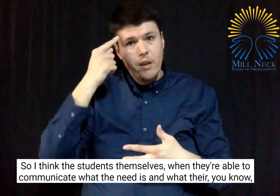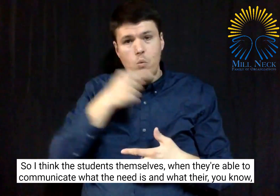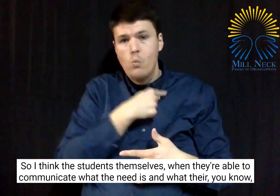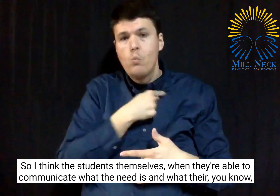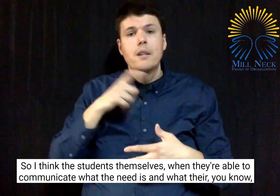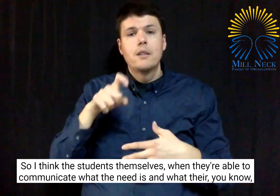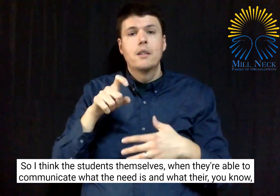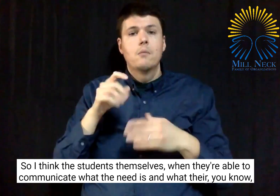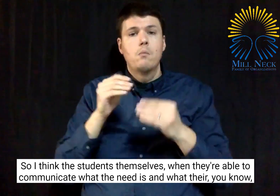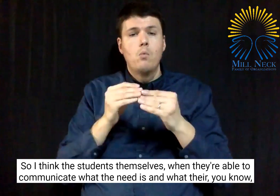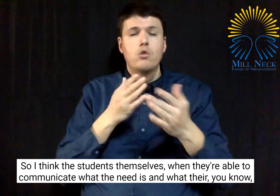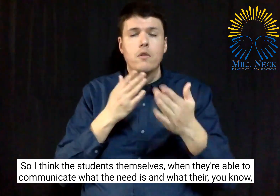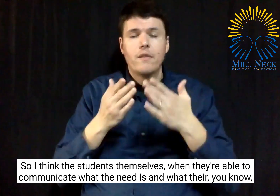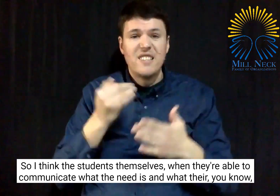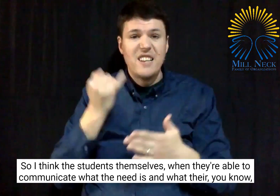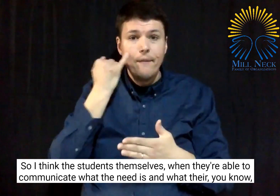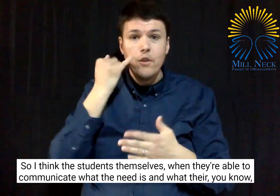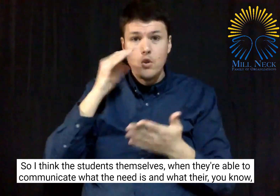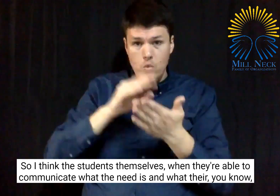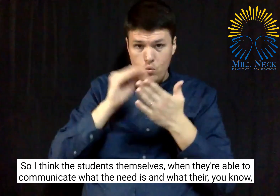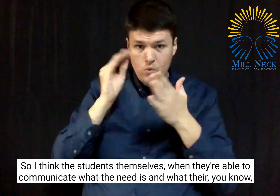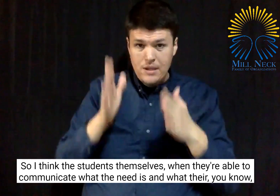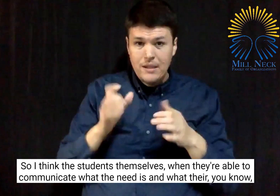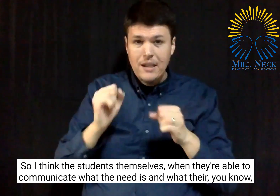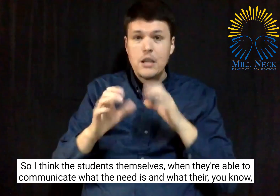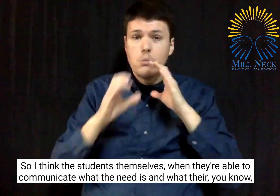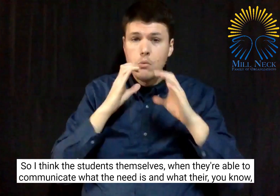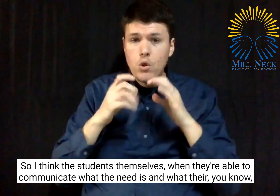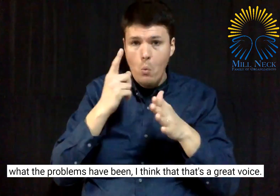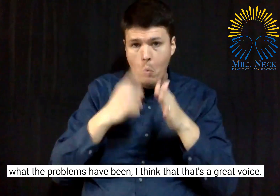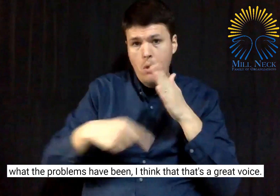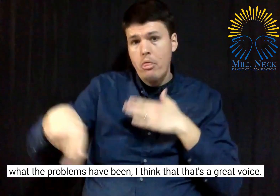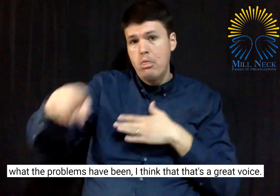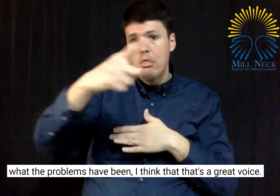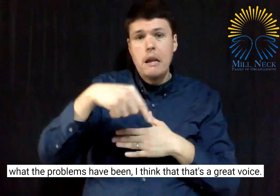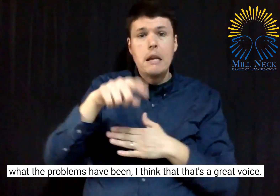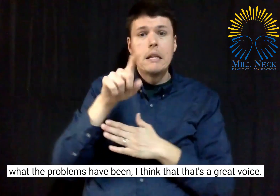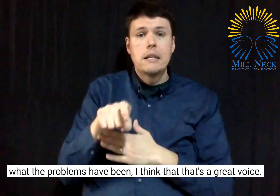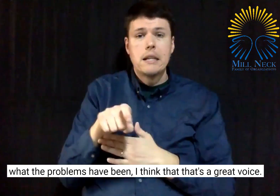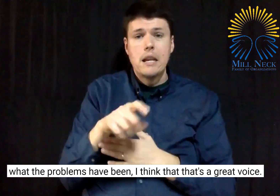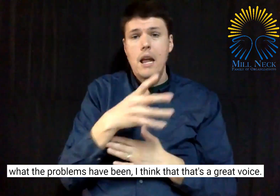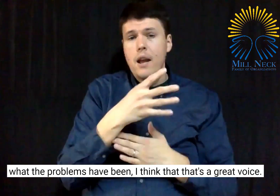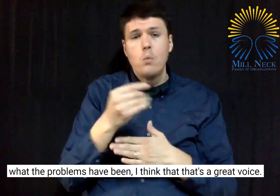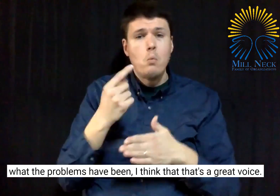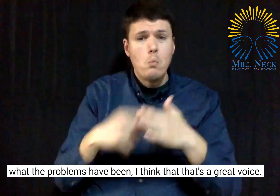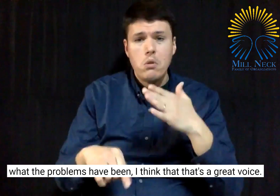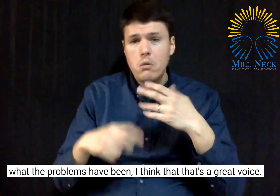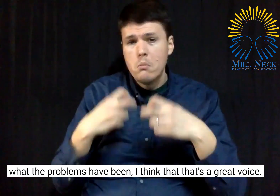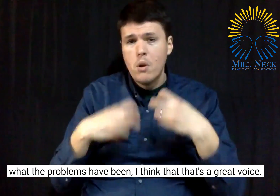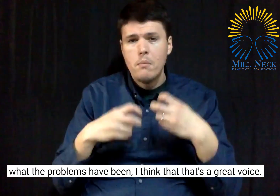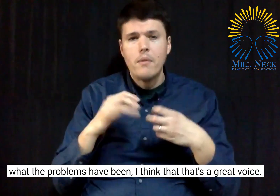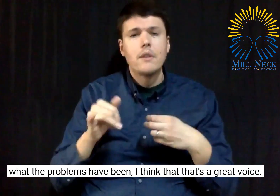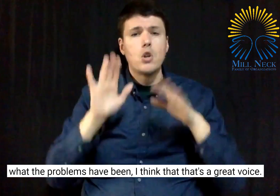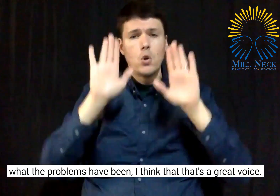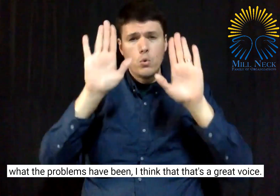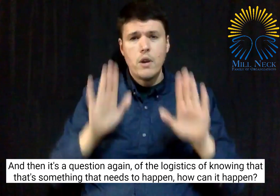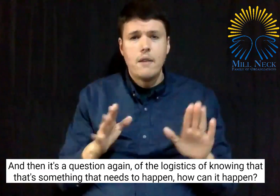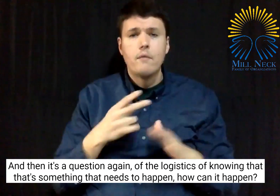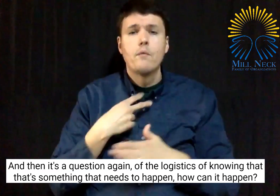they're able to communicate what the need is and what the problems have been, I think that that's a great voice. And then it's a